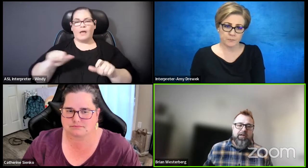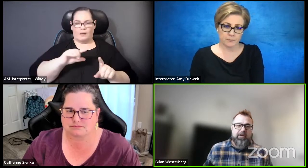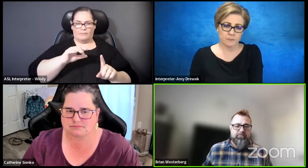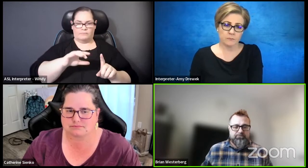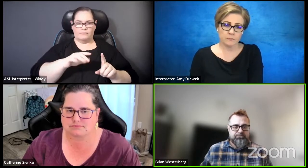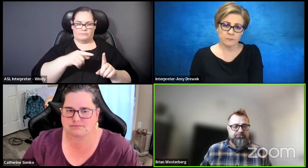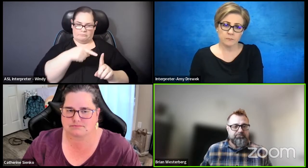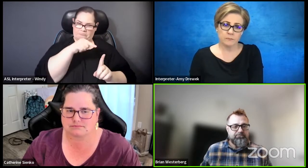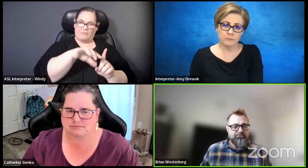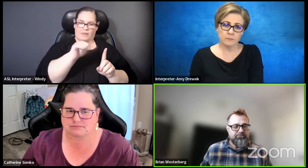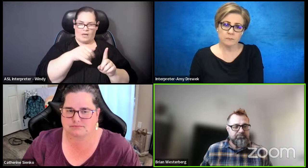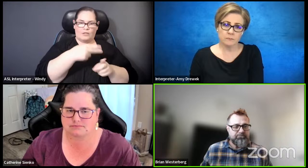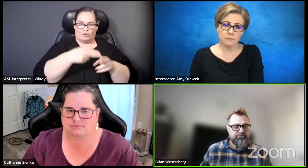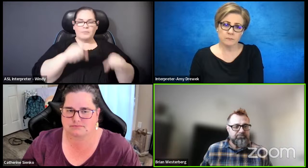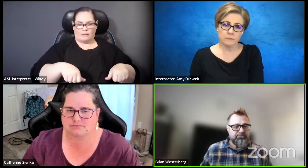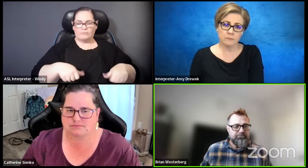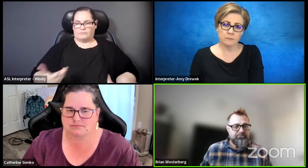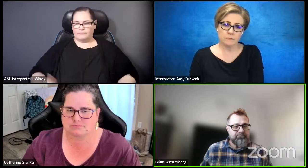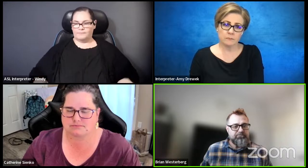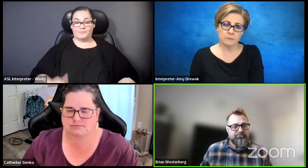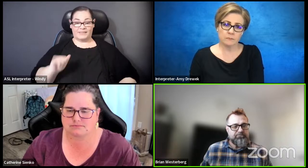That's all I have.